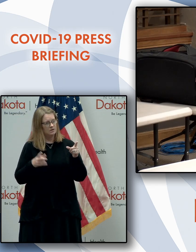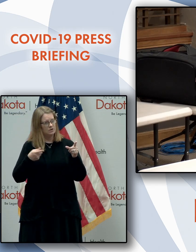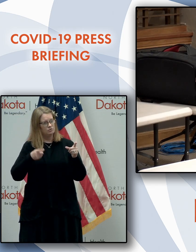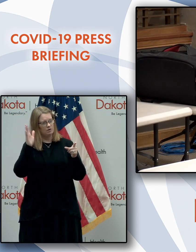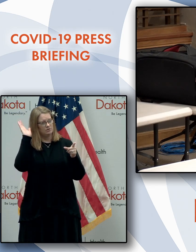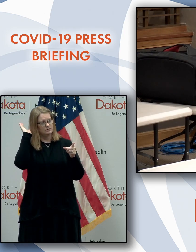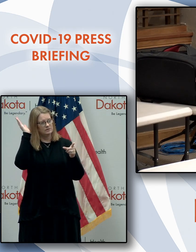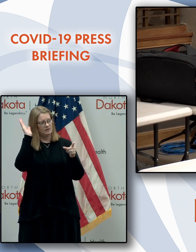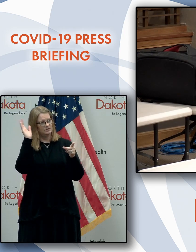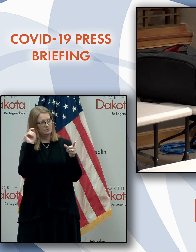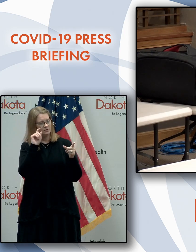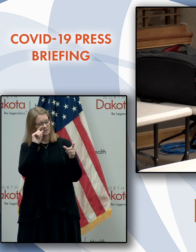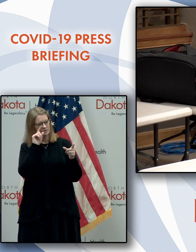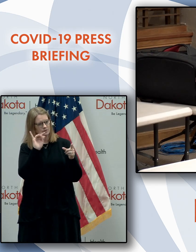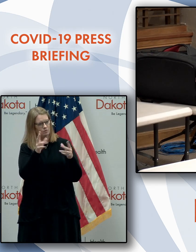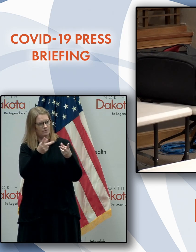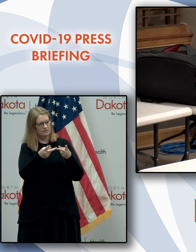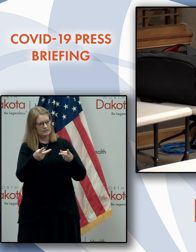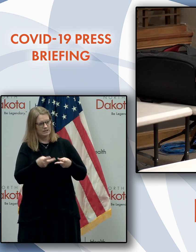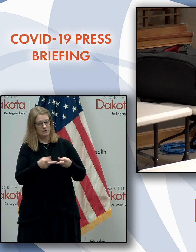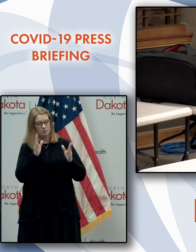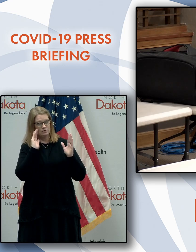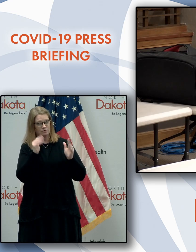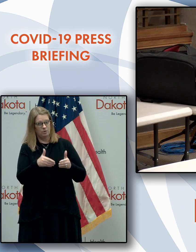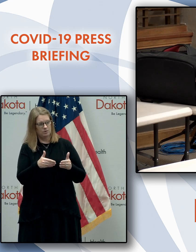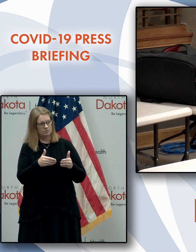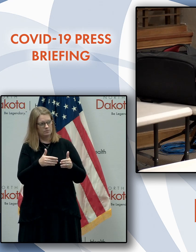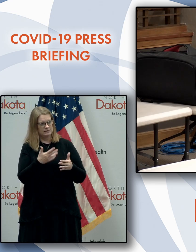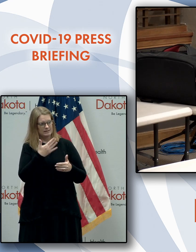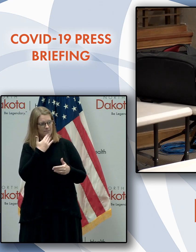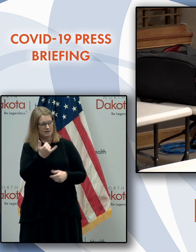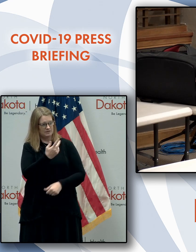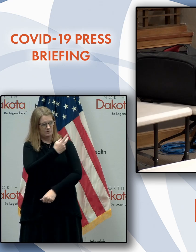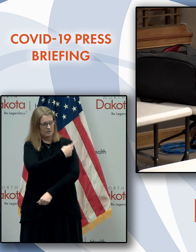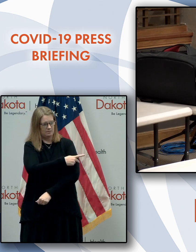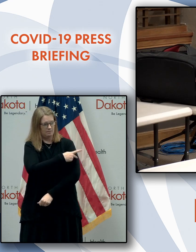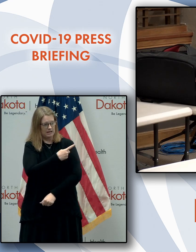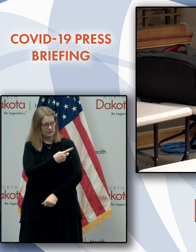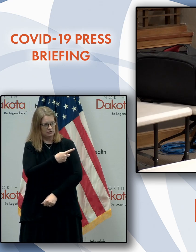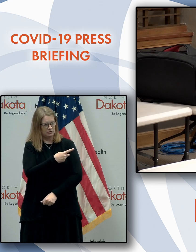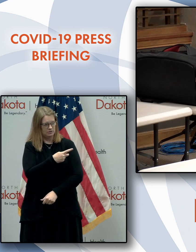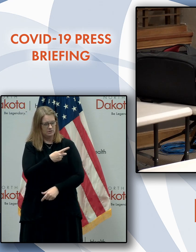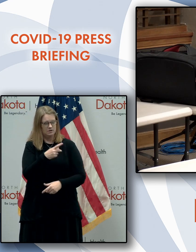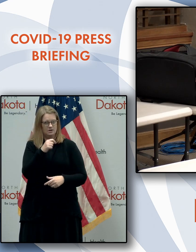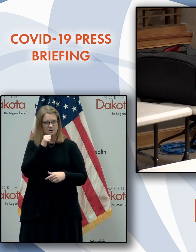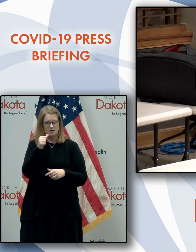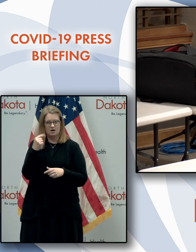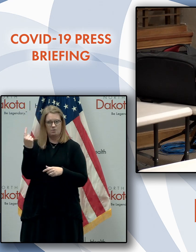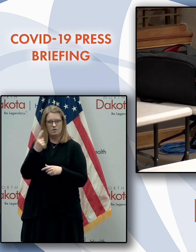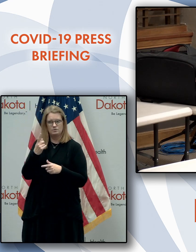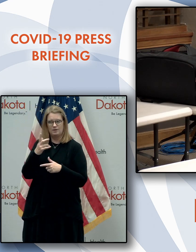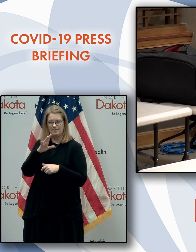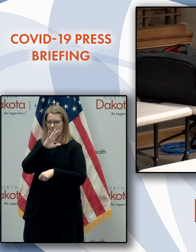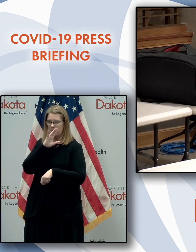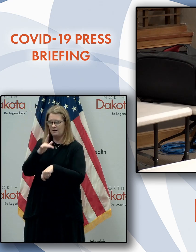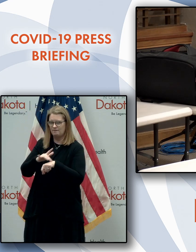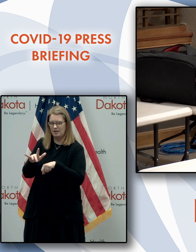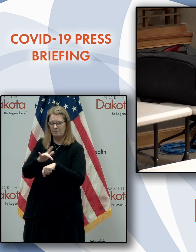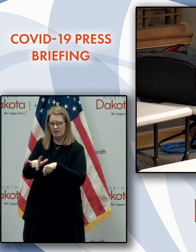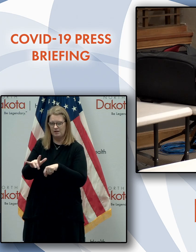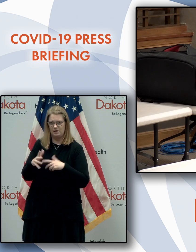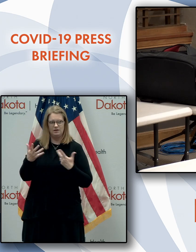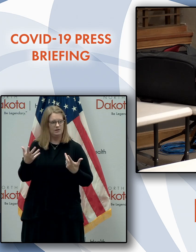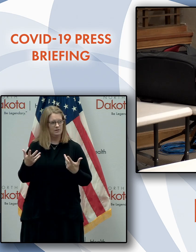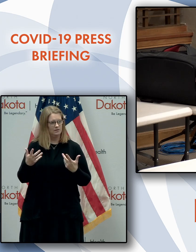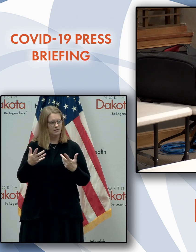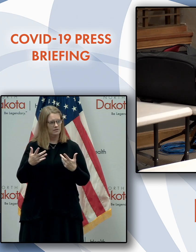you said that your facility was focusing on what's best for the patient, not necessarily what's best for capacity. But at the same time,